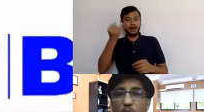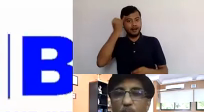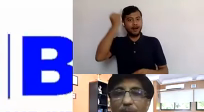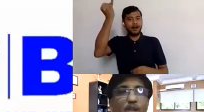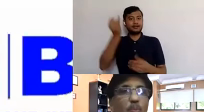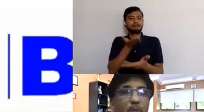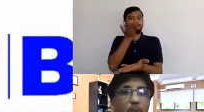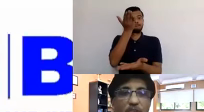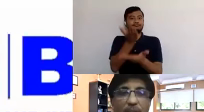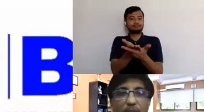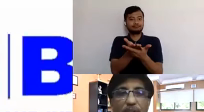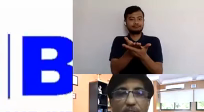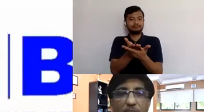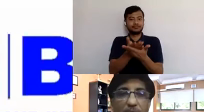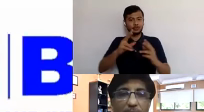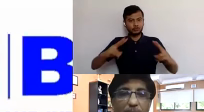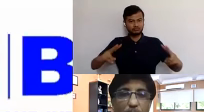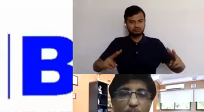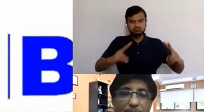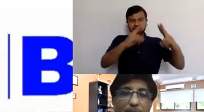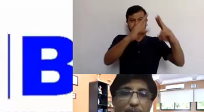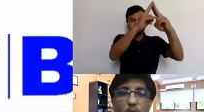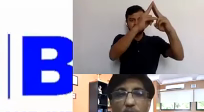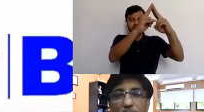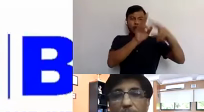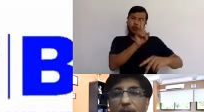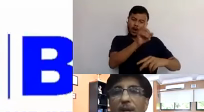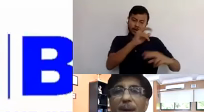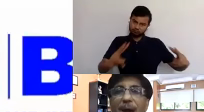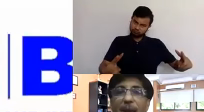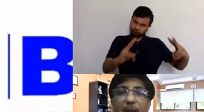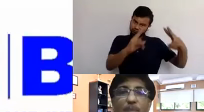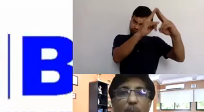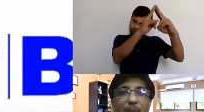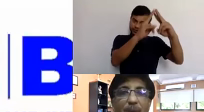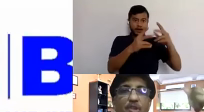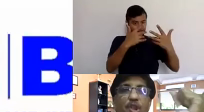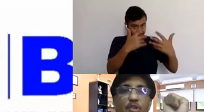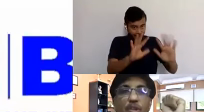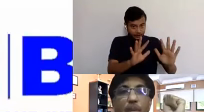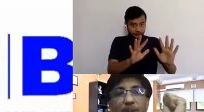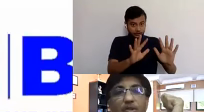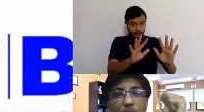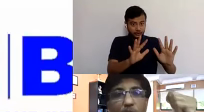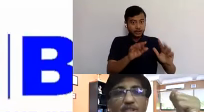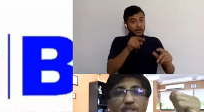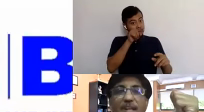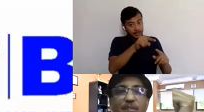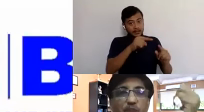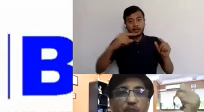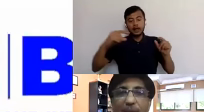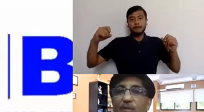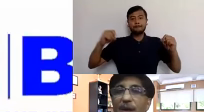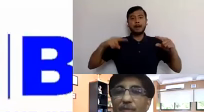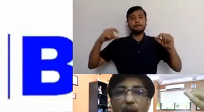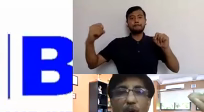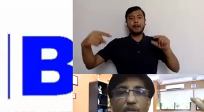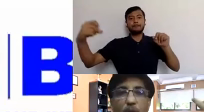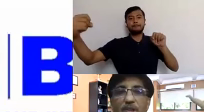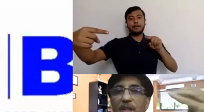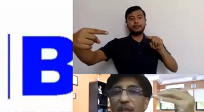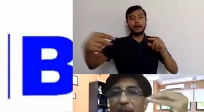cells to provide ubiquitous connectivity and that can be provided as shown here by a mobile base stations. But small cells and which are like a Wi